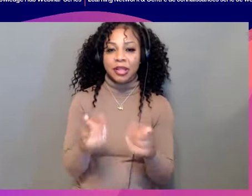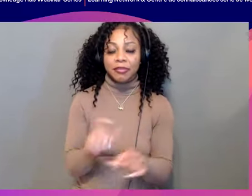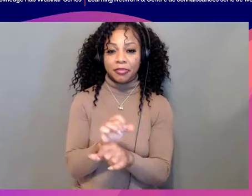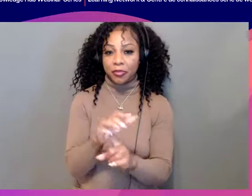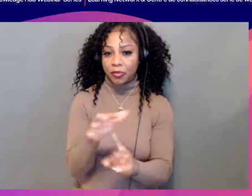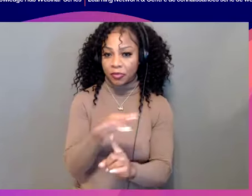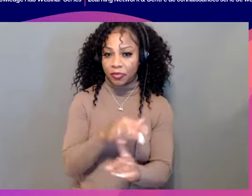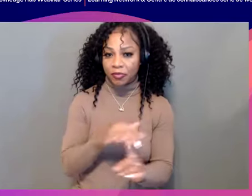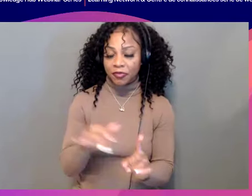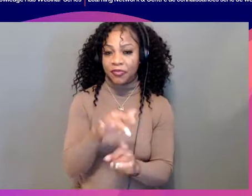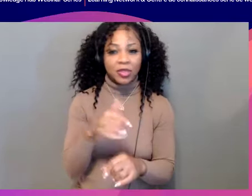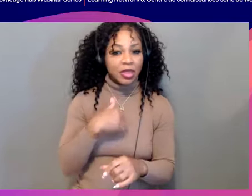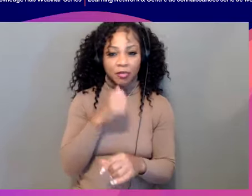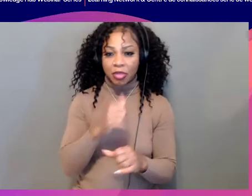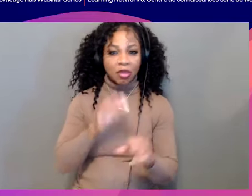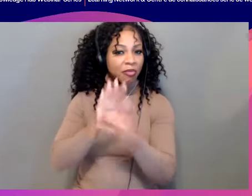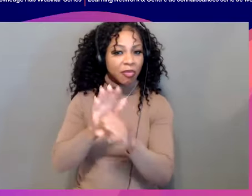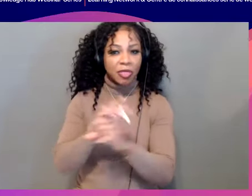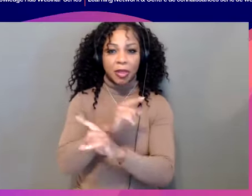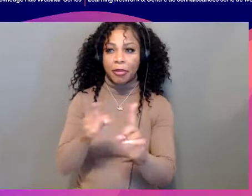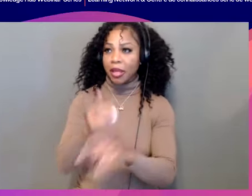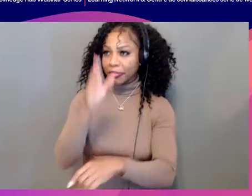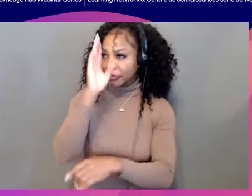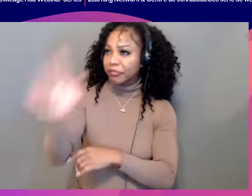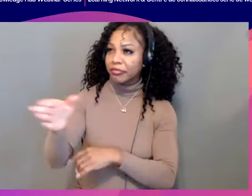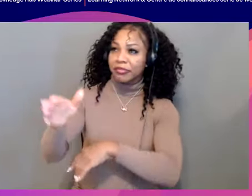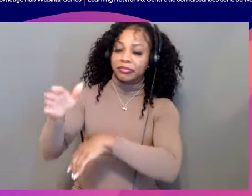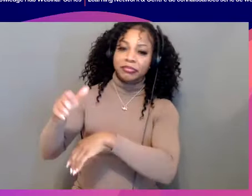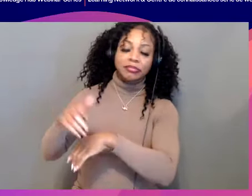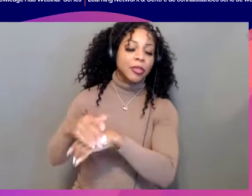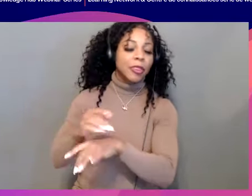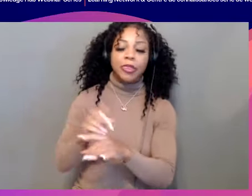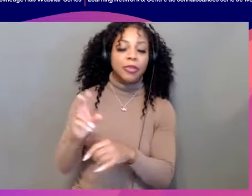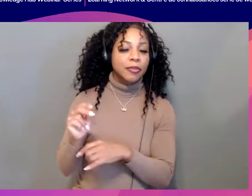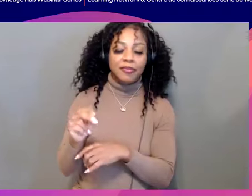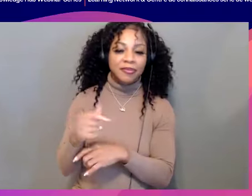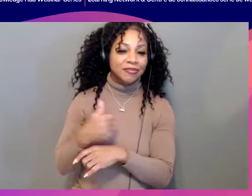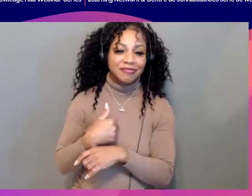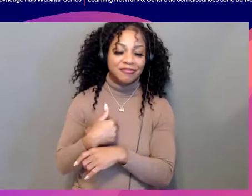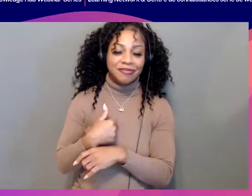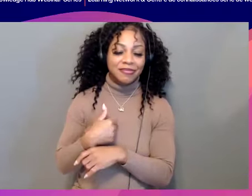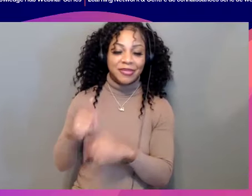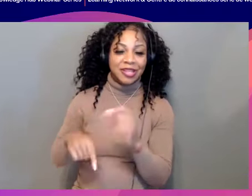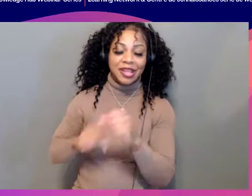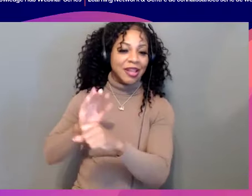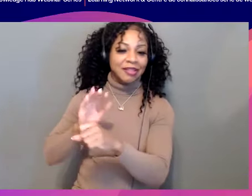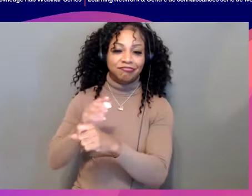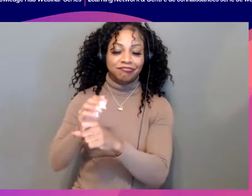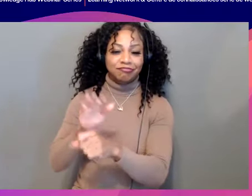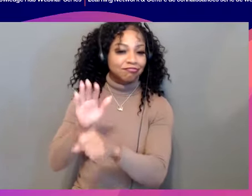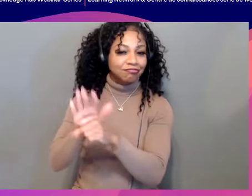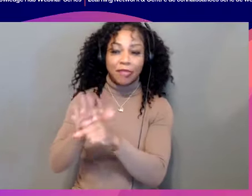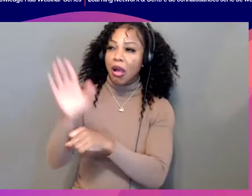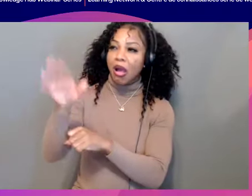an advocate of like big major call outs. I think I would never be advocating for people to be like